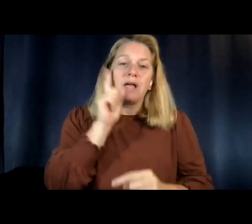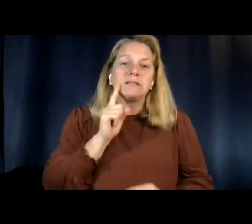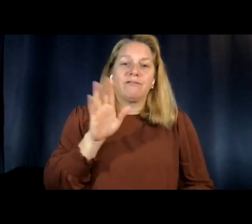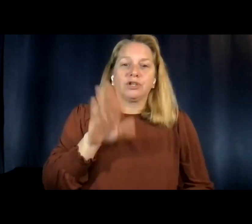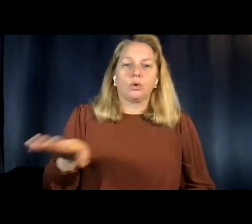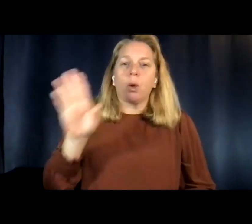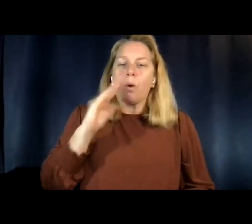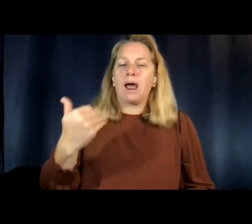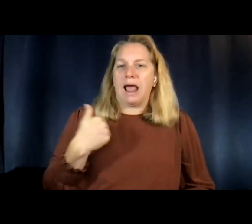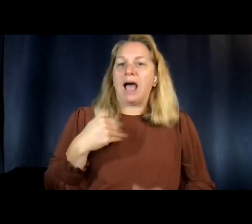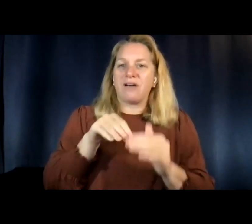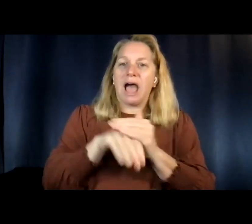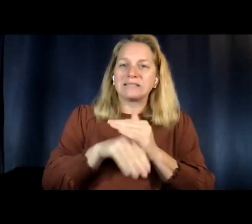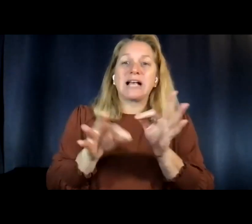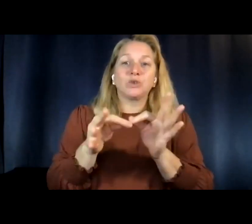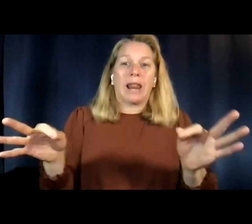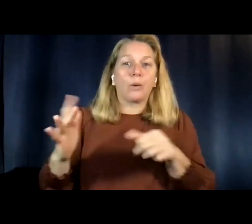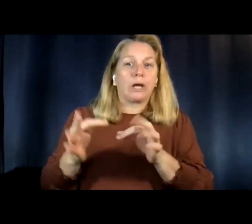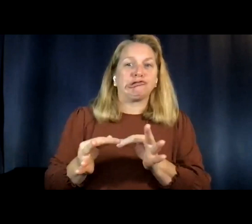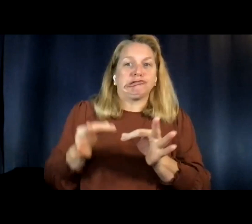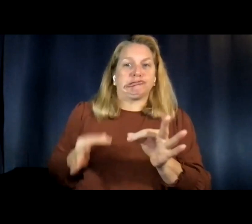have access to language earlier.